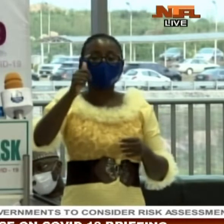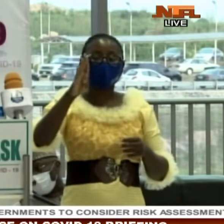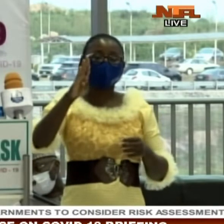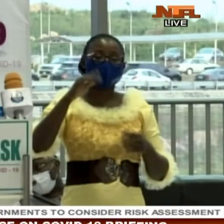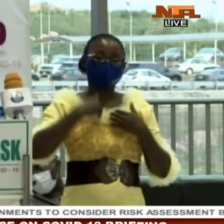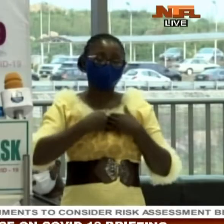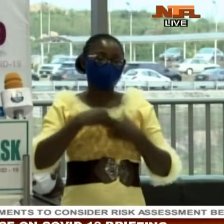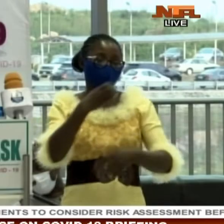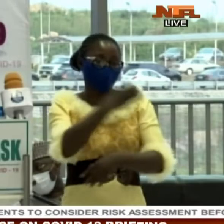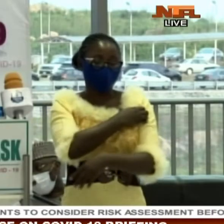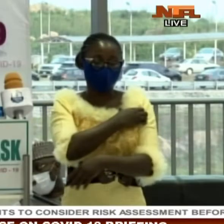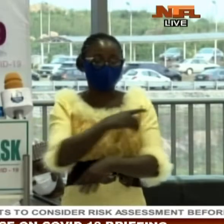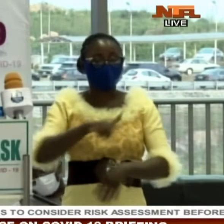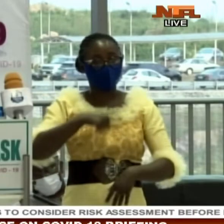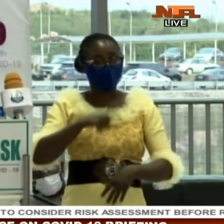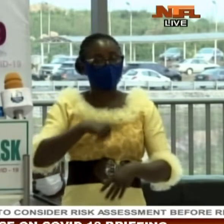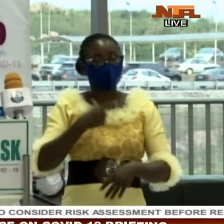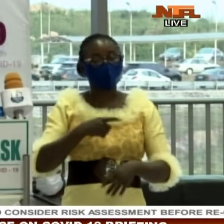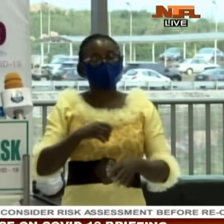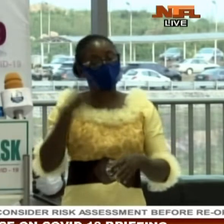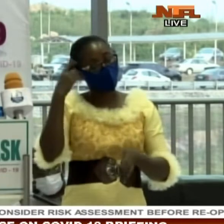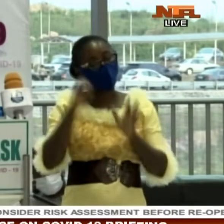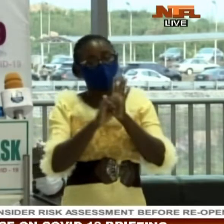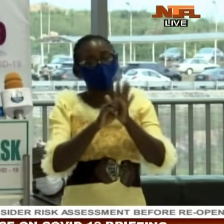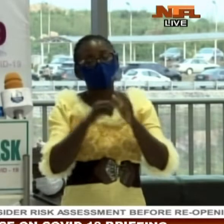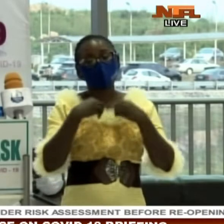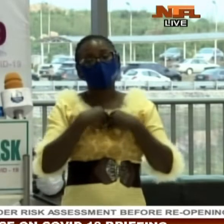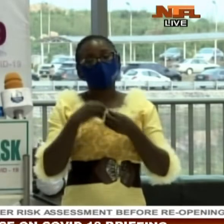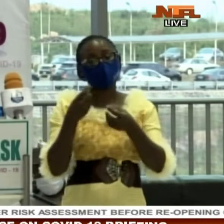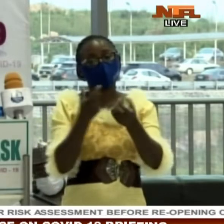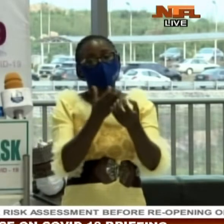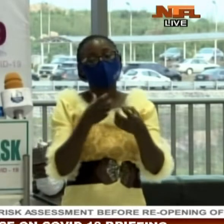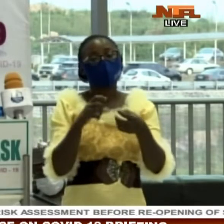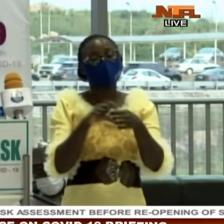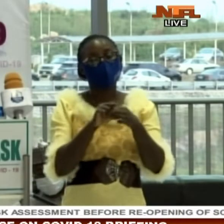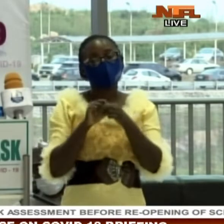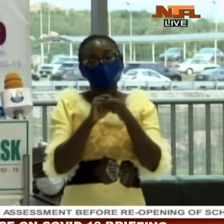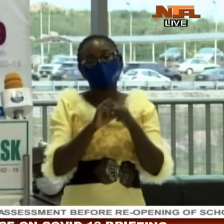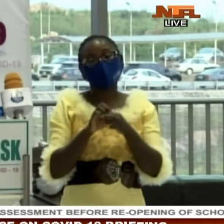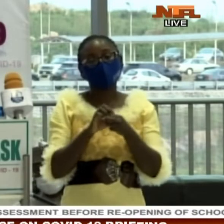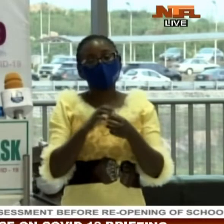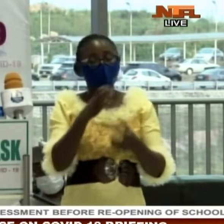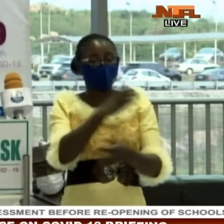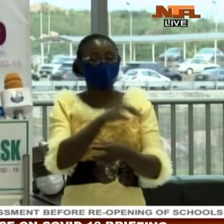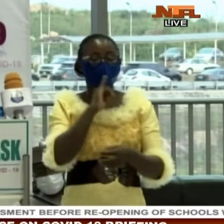Lagos, for instance, the combined capacity of the private and the public labs is more than